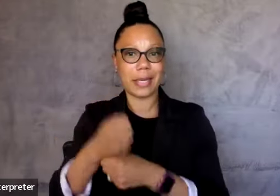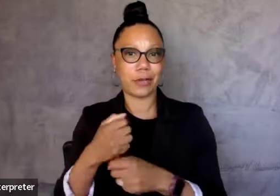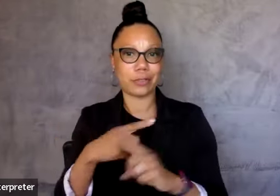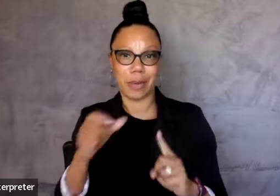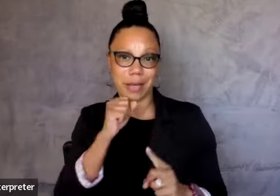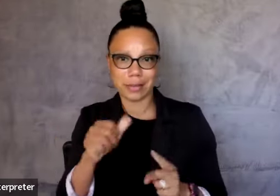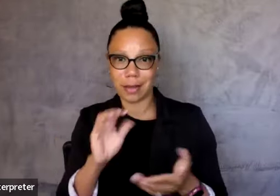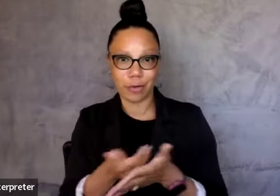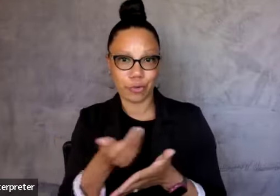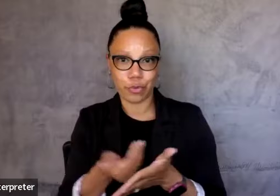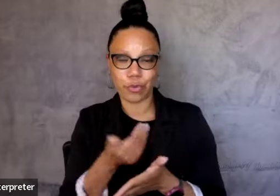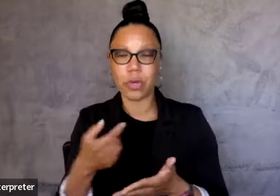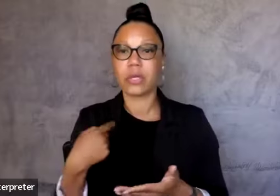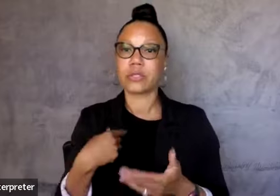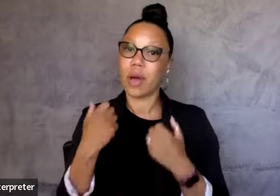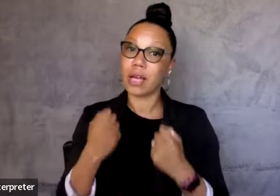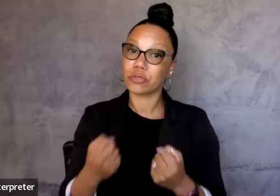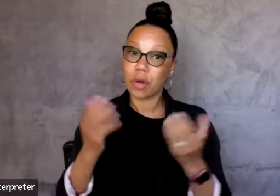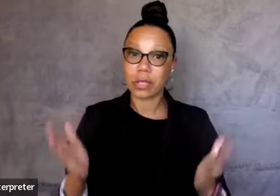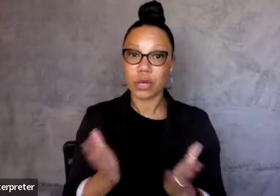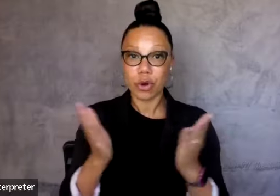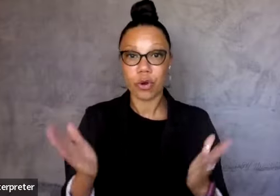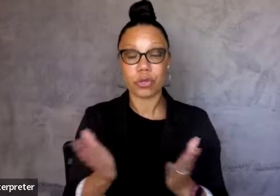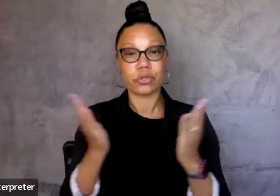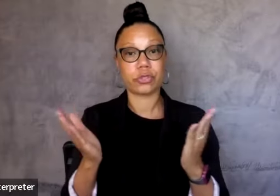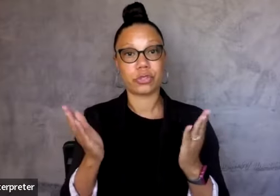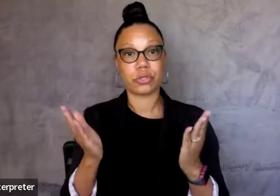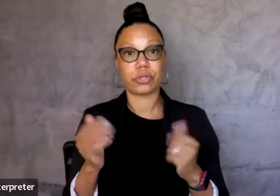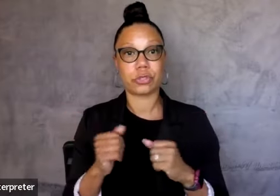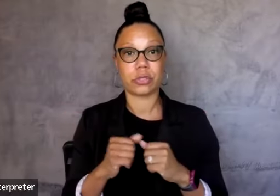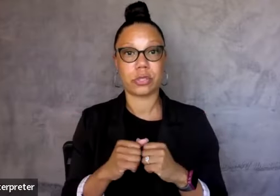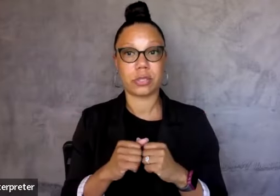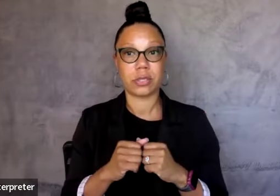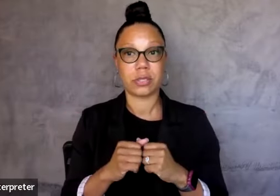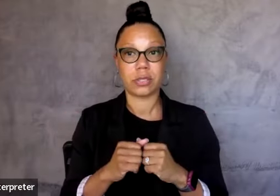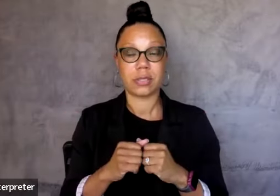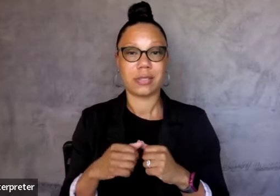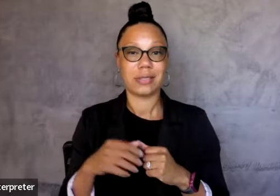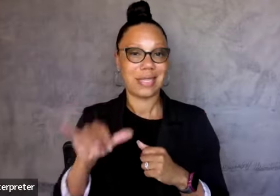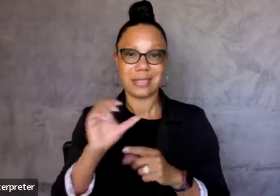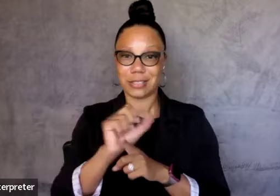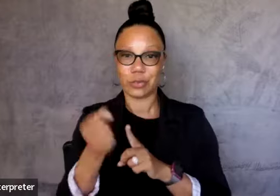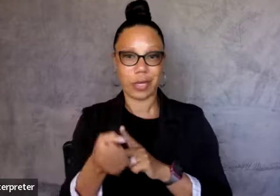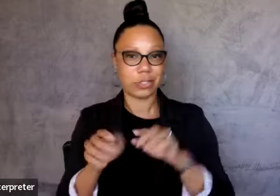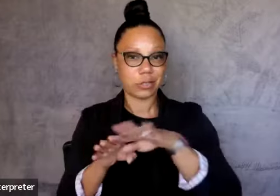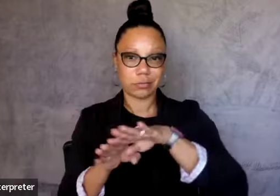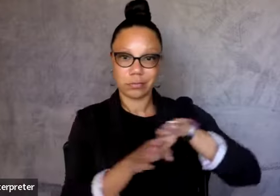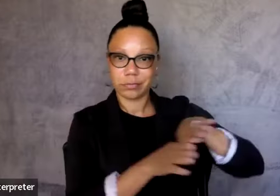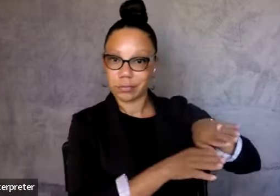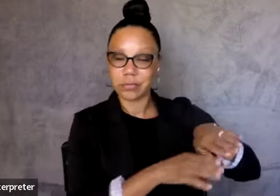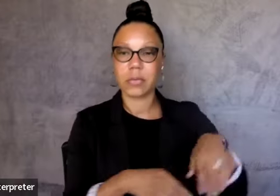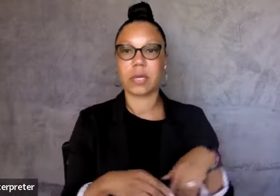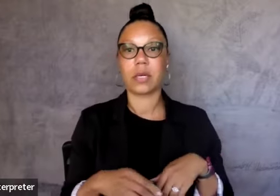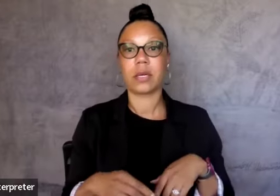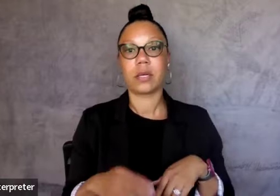so I strongly urge that we put this issue behind us, that creating a chairperson that can